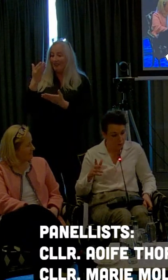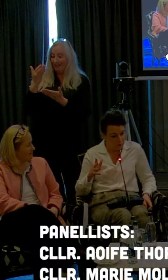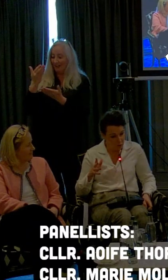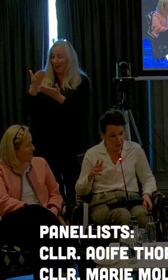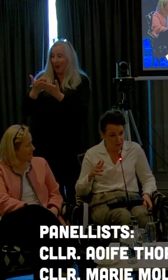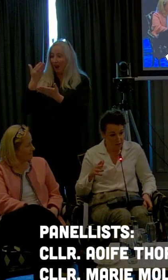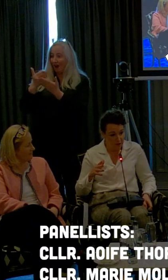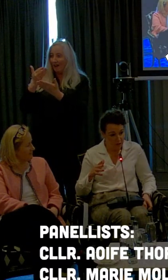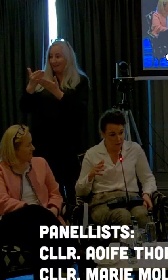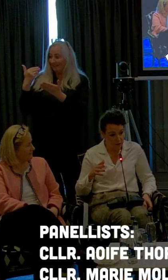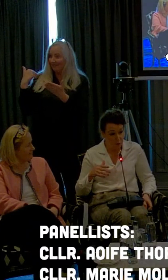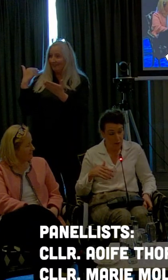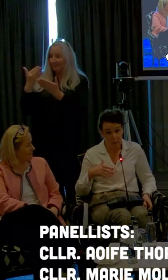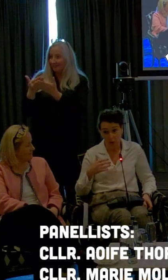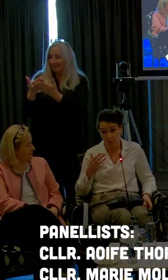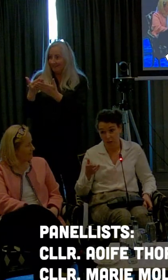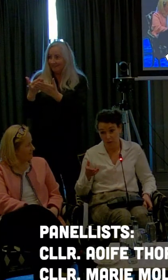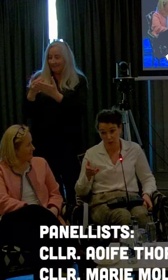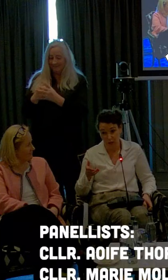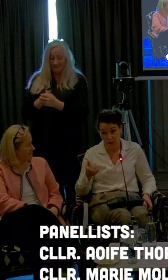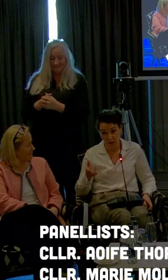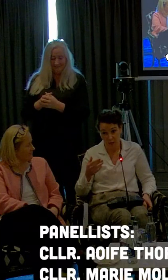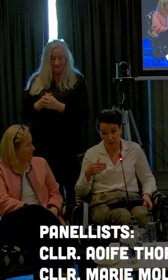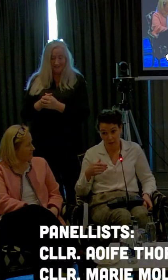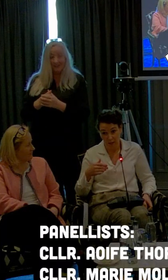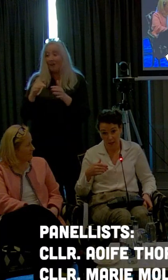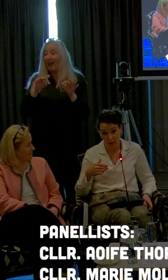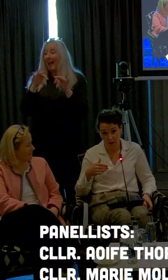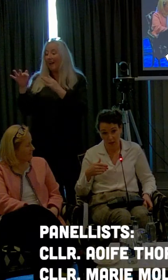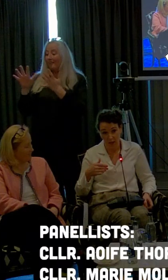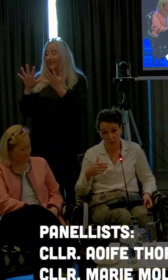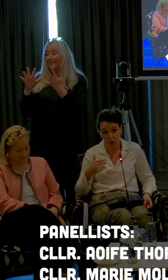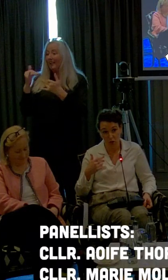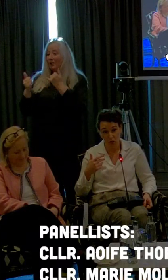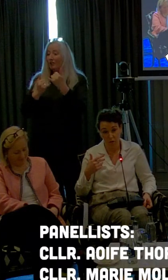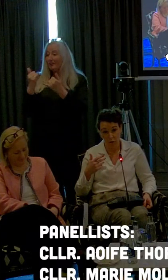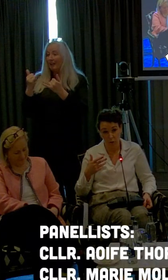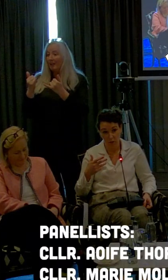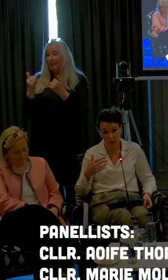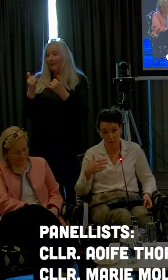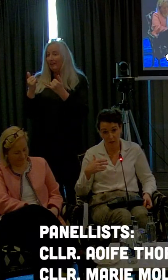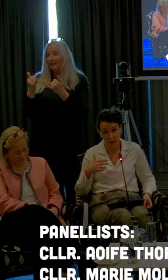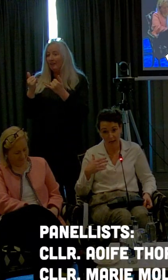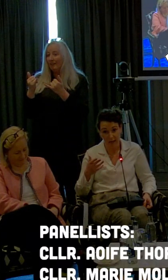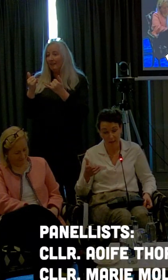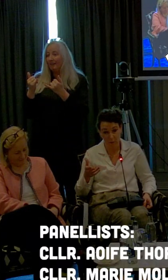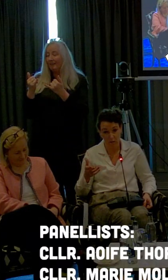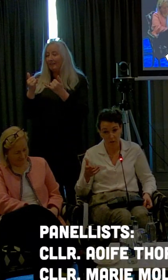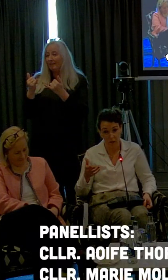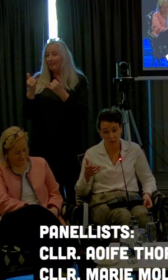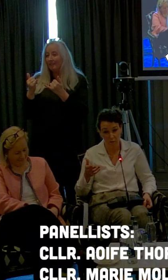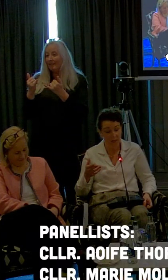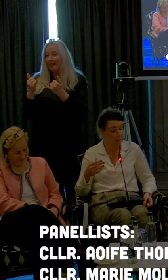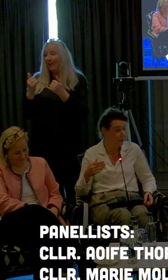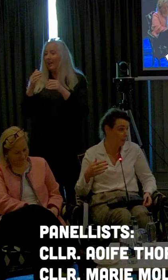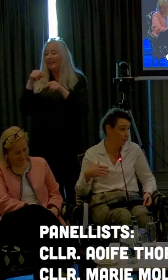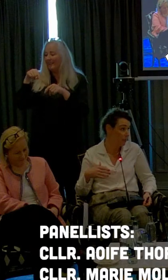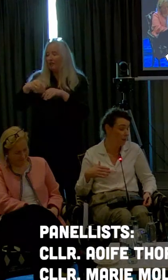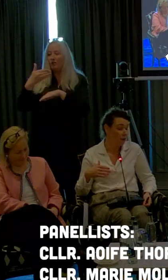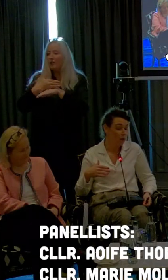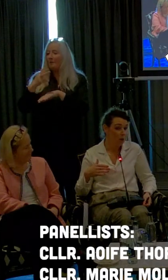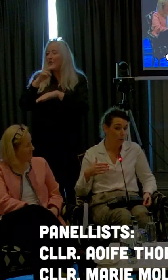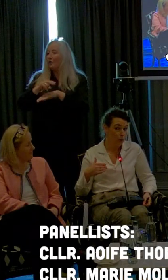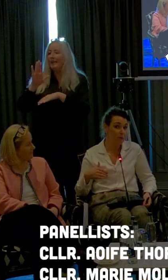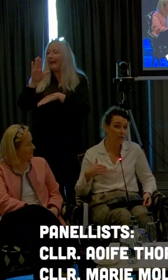the last couple of months that there's no problem coming in for 10 years and exiting again, and that we shouldn't view it as something that has to be for life, because I think